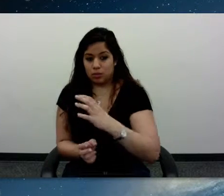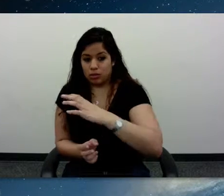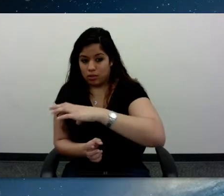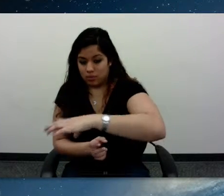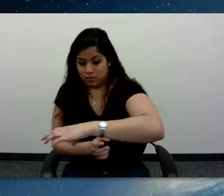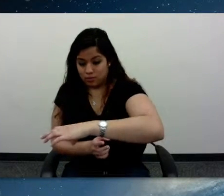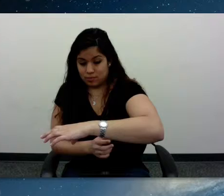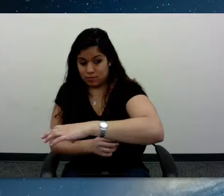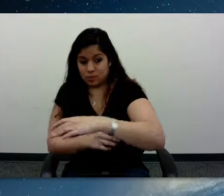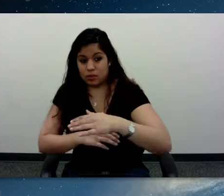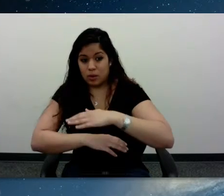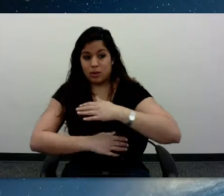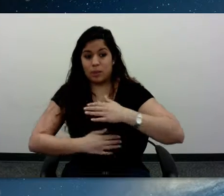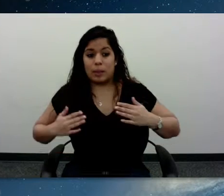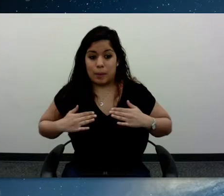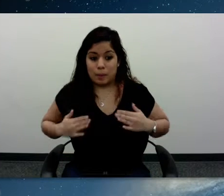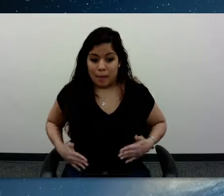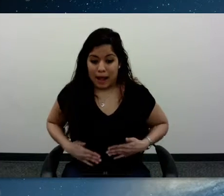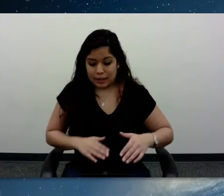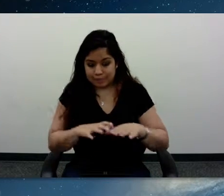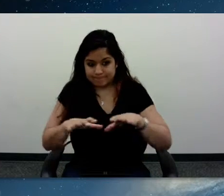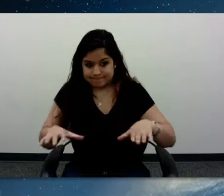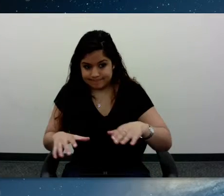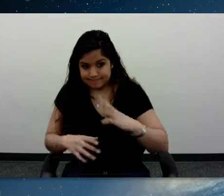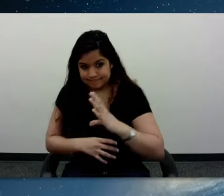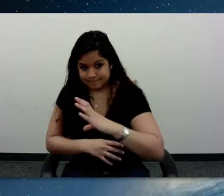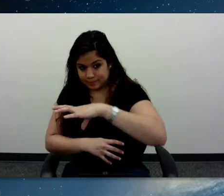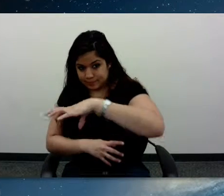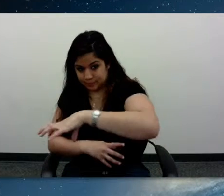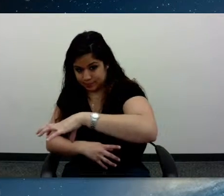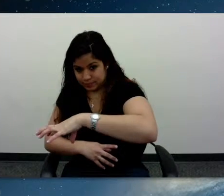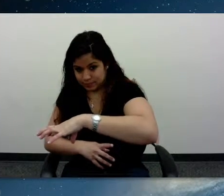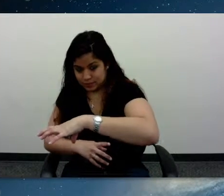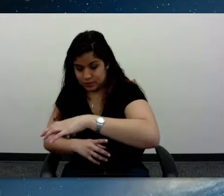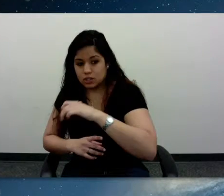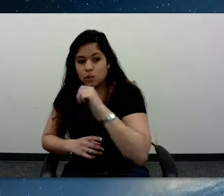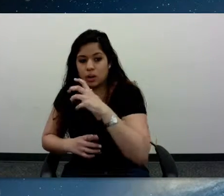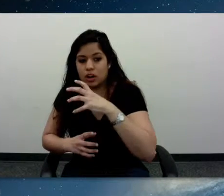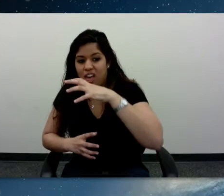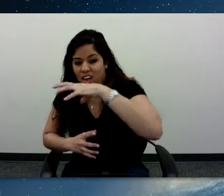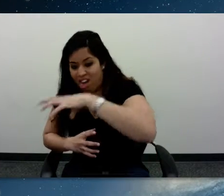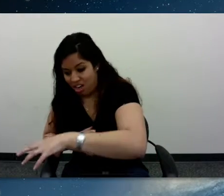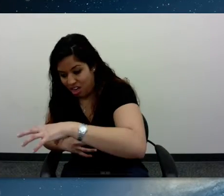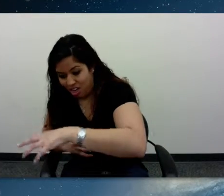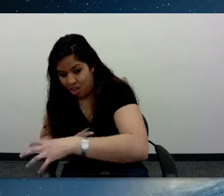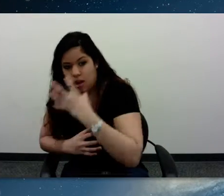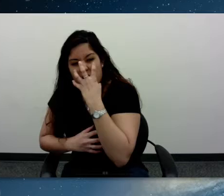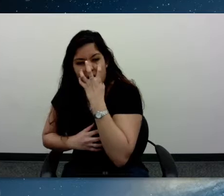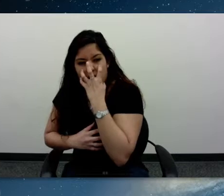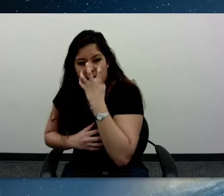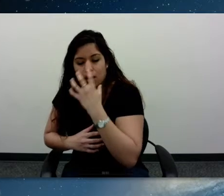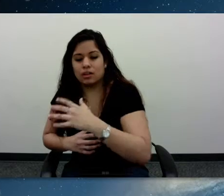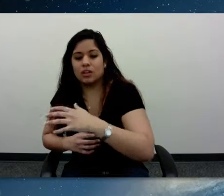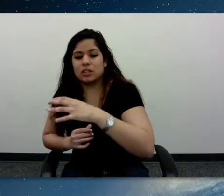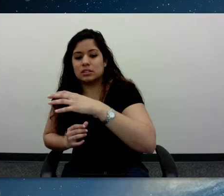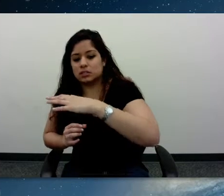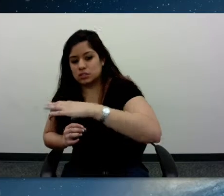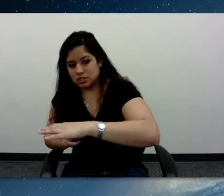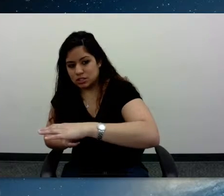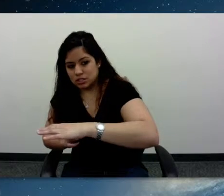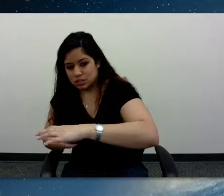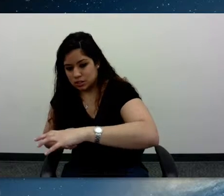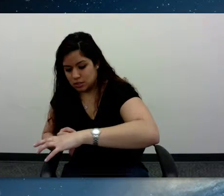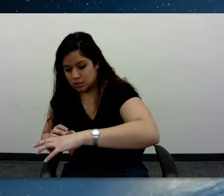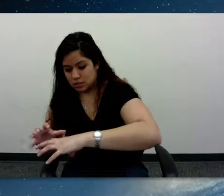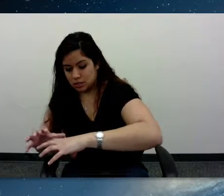some gentle downward pressure. You don't want to squeeze. You don't want to mash. Just gentle downward pressure. And then you need to